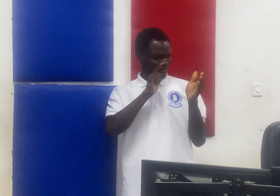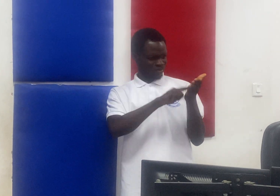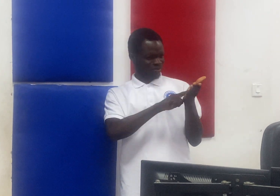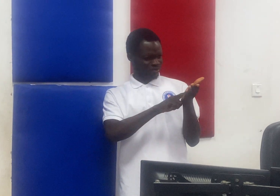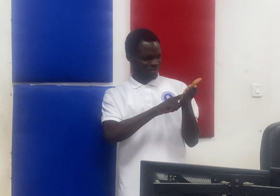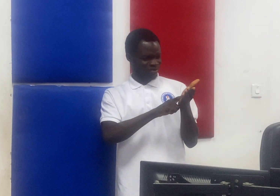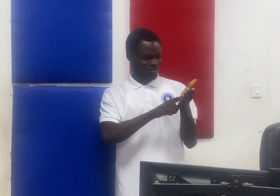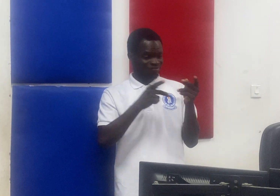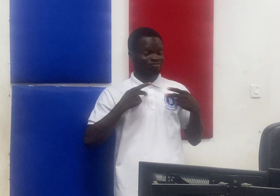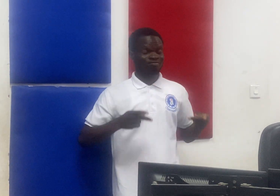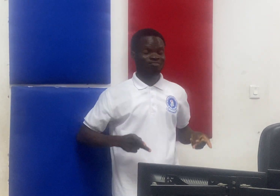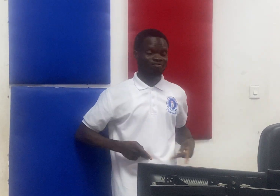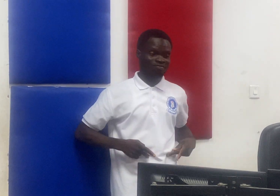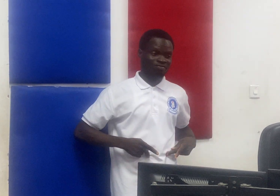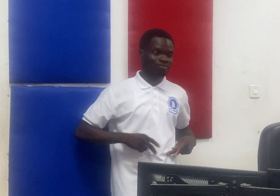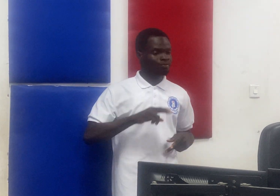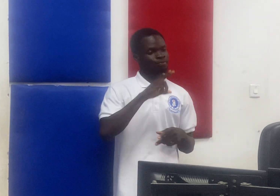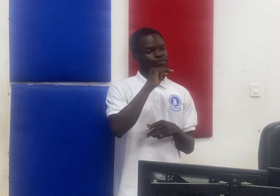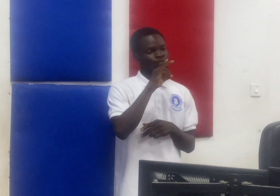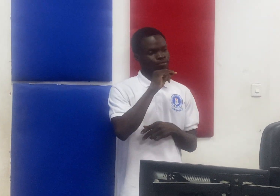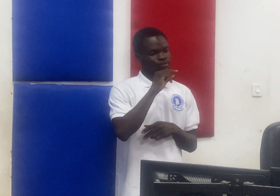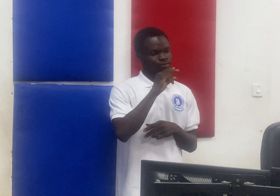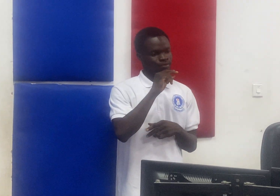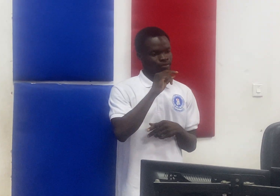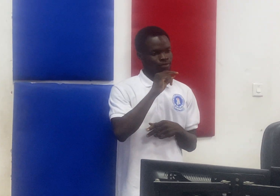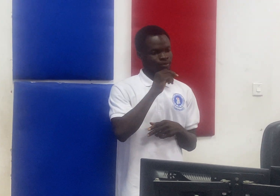So, that one is not it.